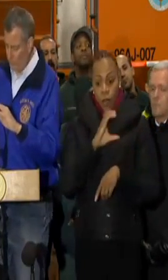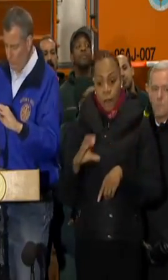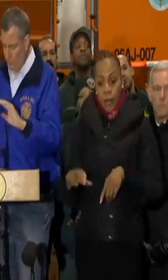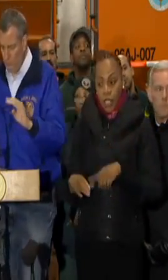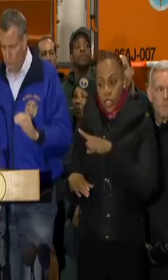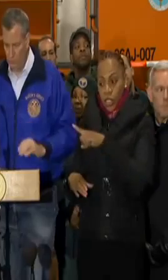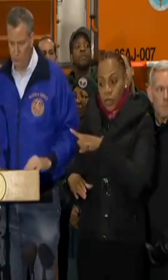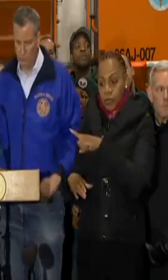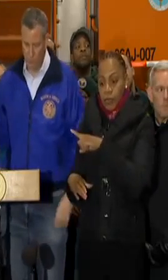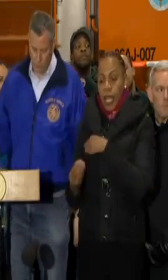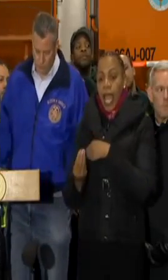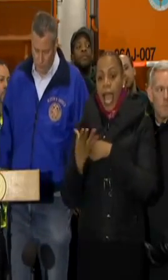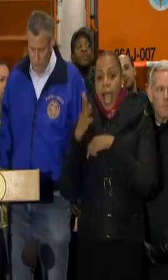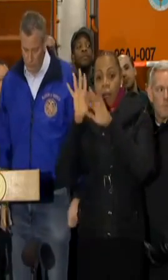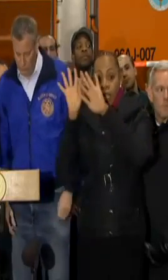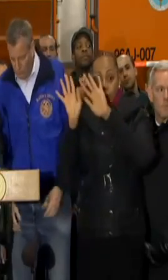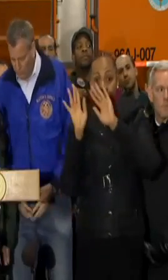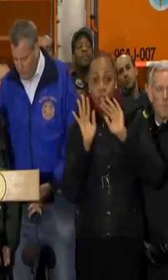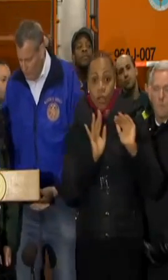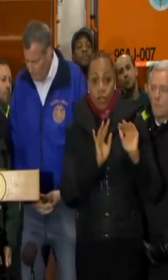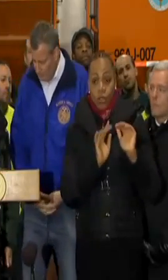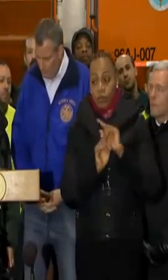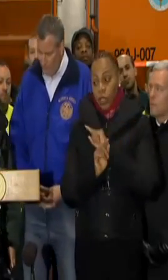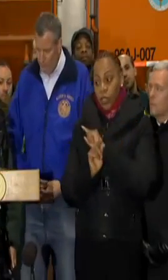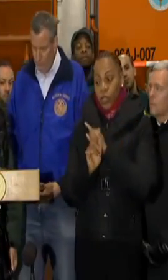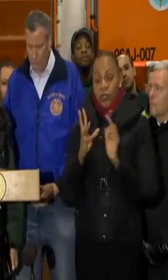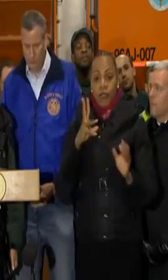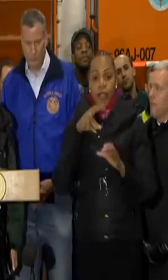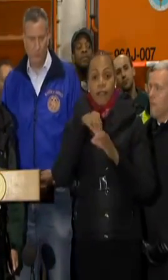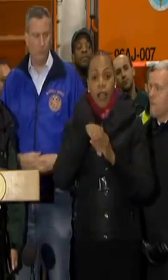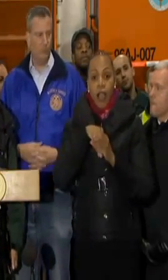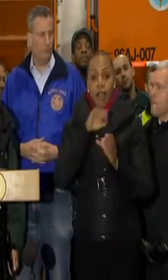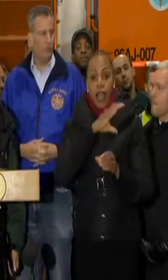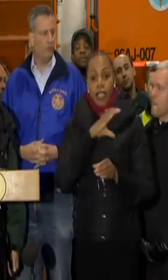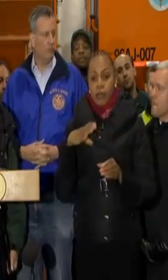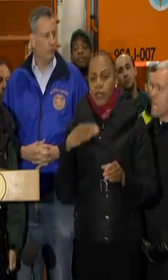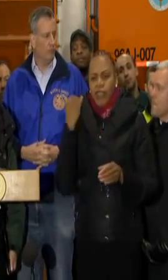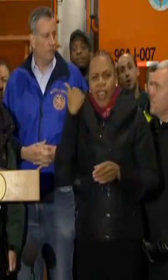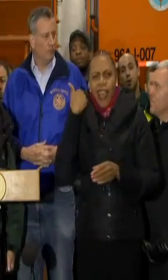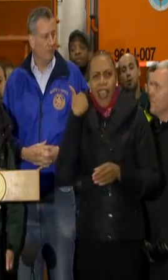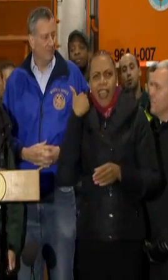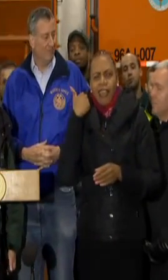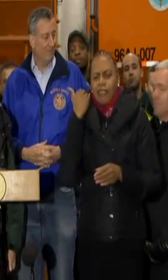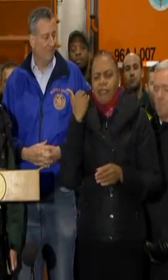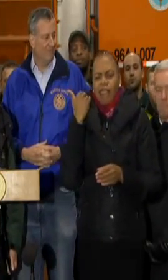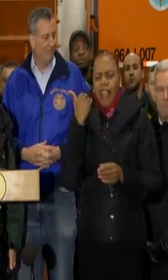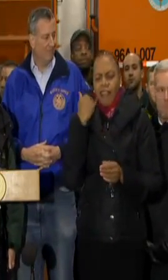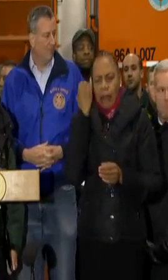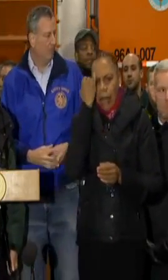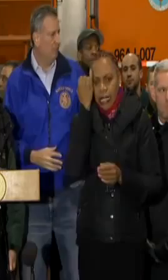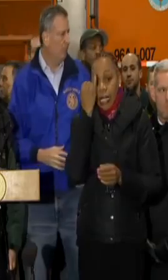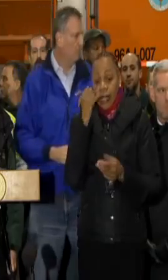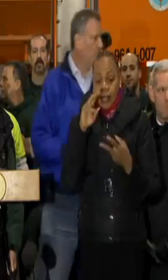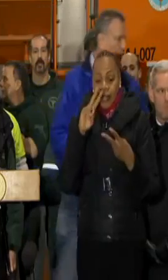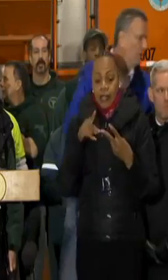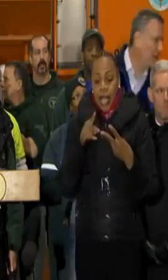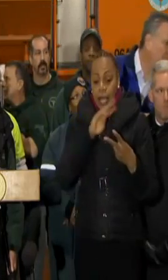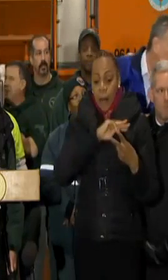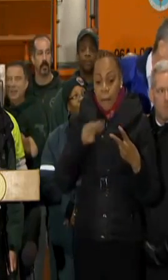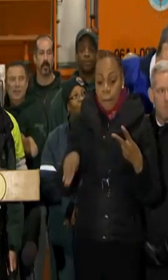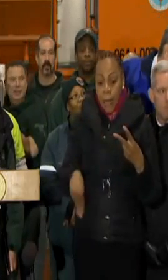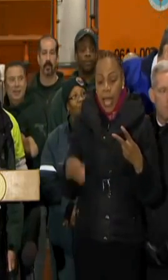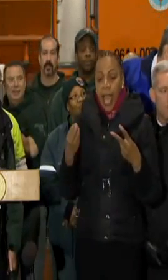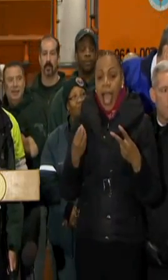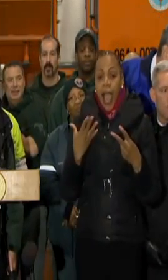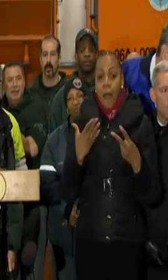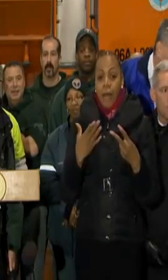how many snowstorms have you been through as a commissioner? Do you have any idea? The other one is, Mr. Mayor, how many